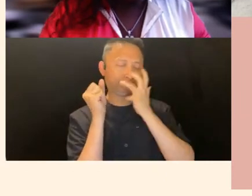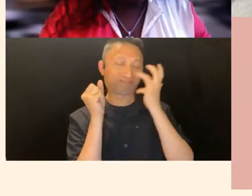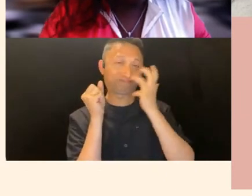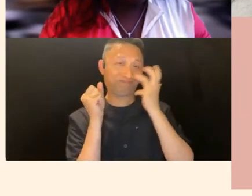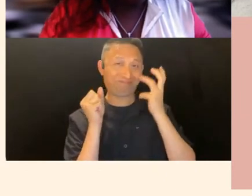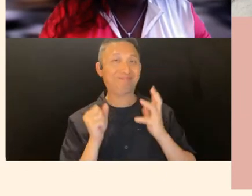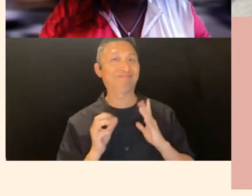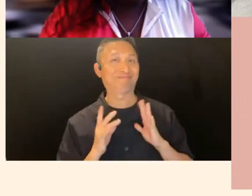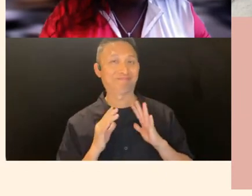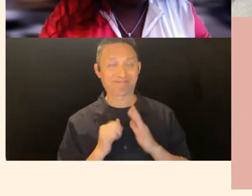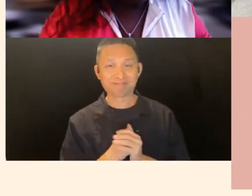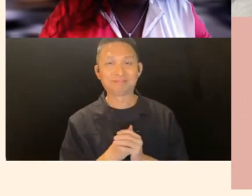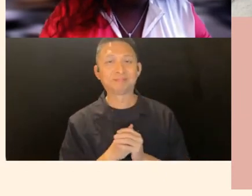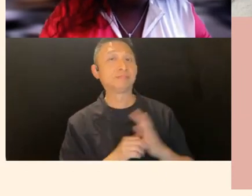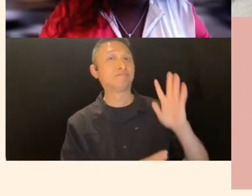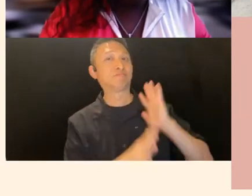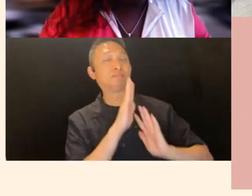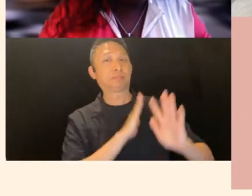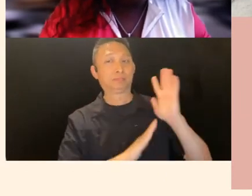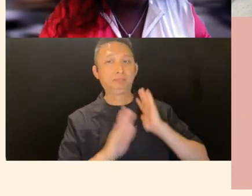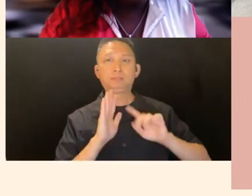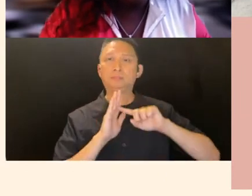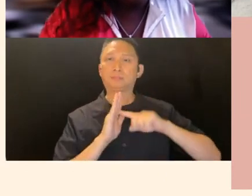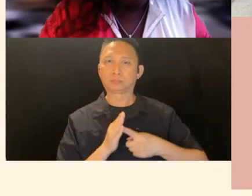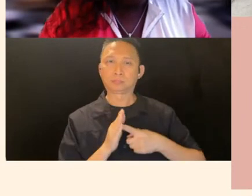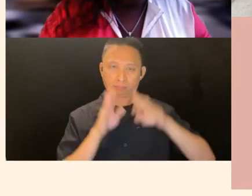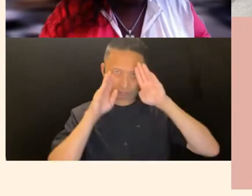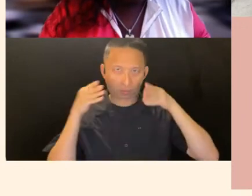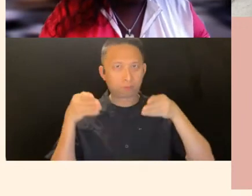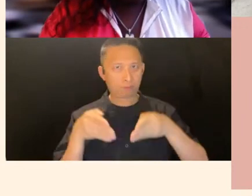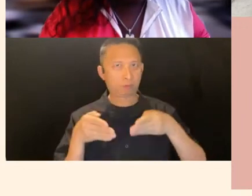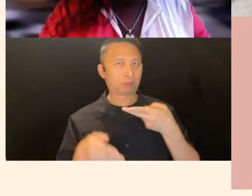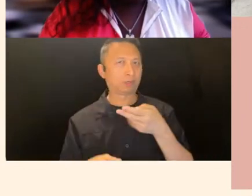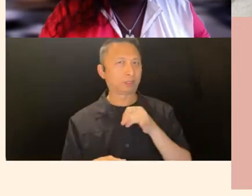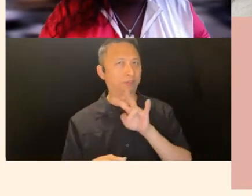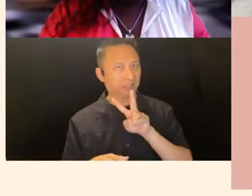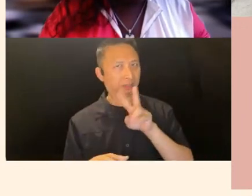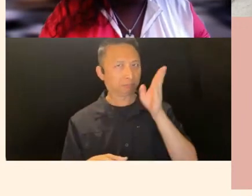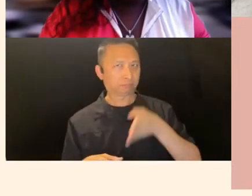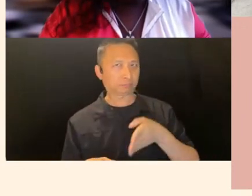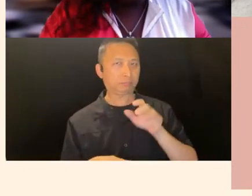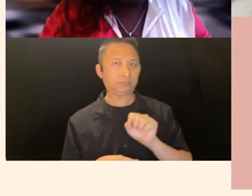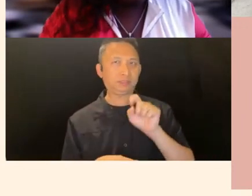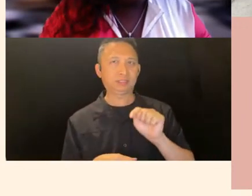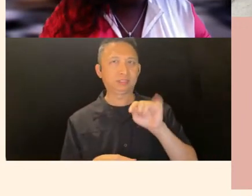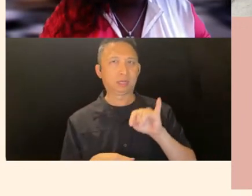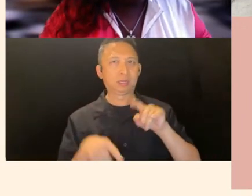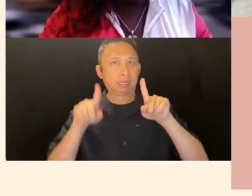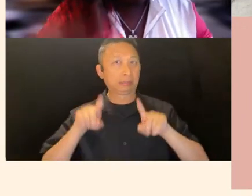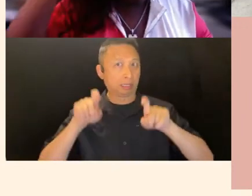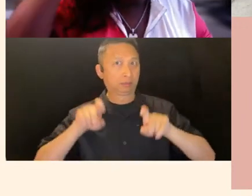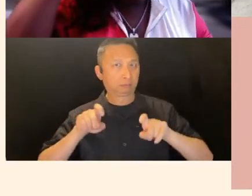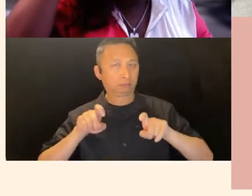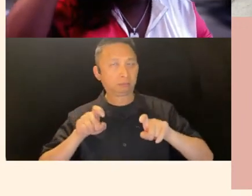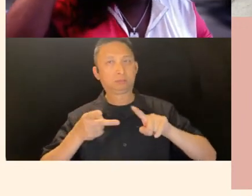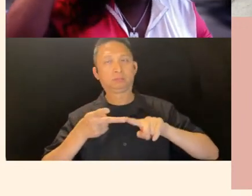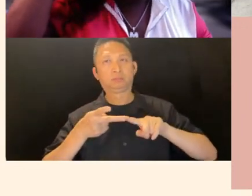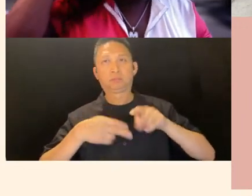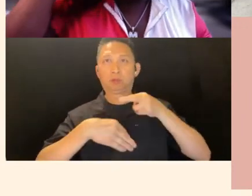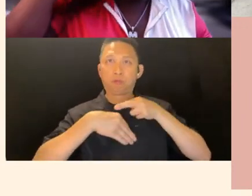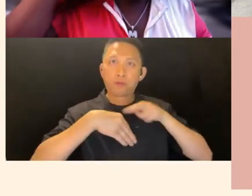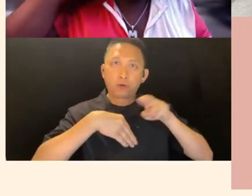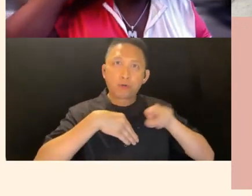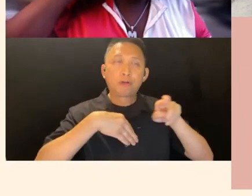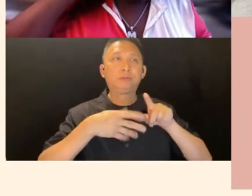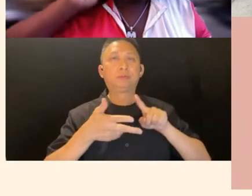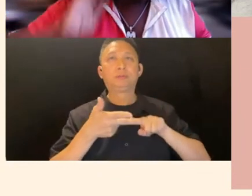It started out as us just doing HIV and STI testing and PrEP referrals and resources and